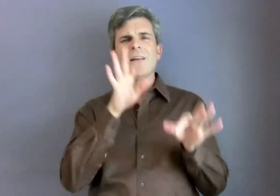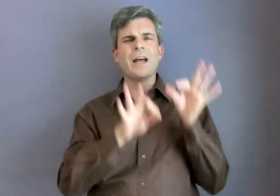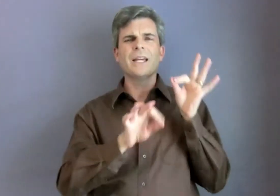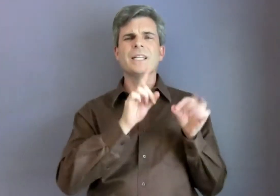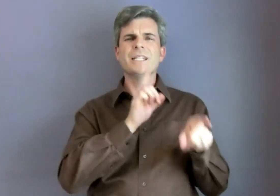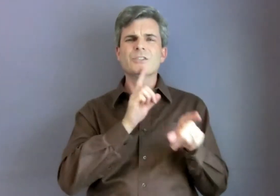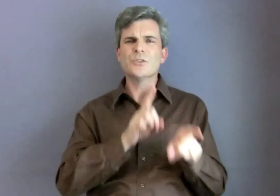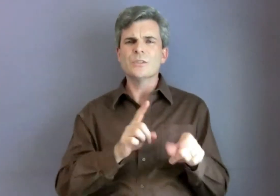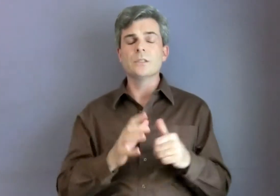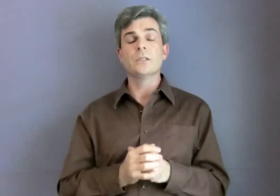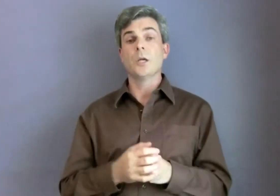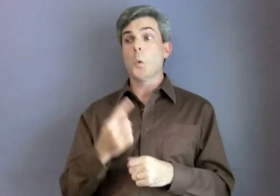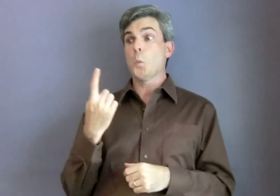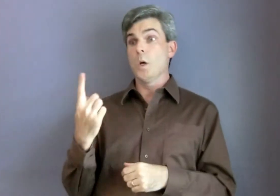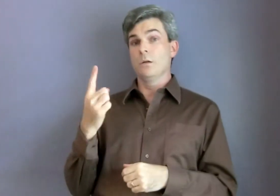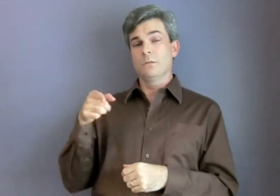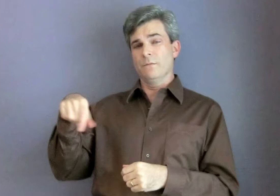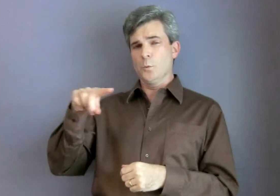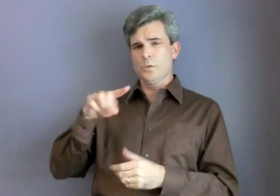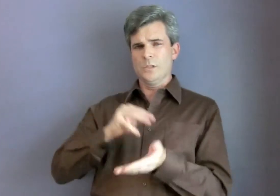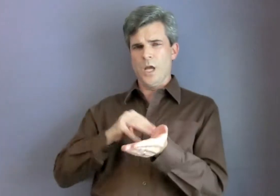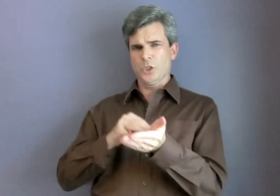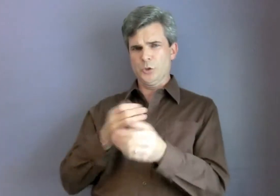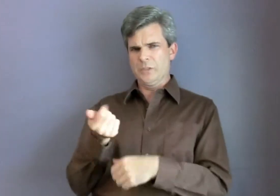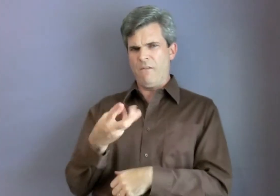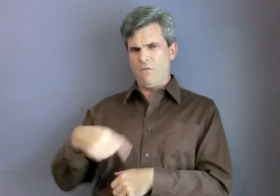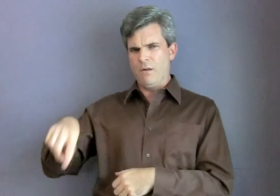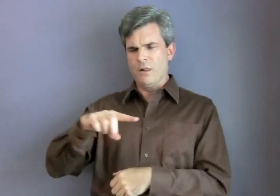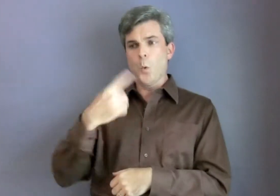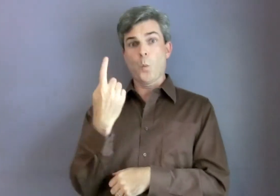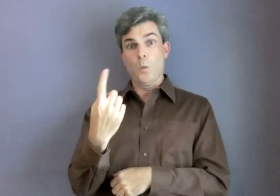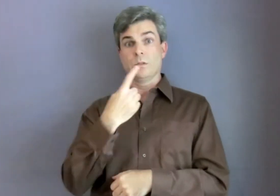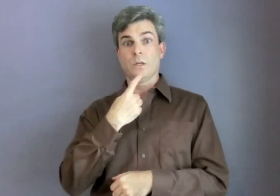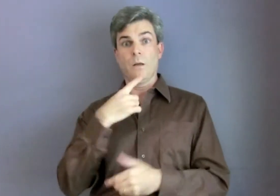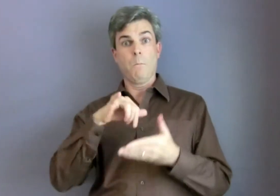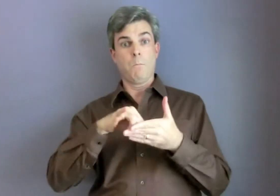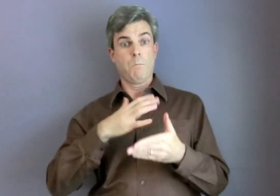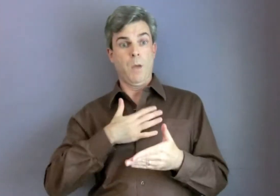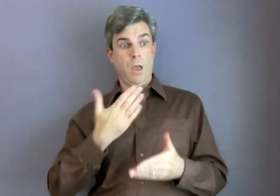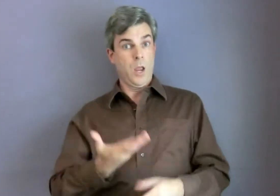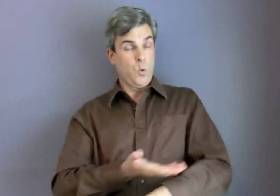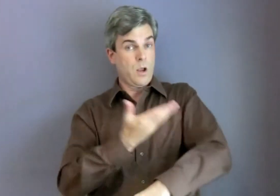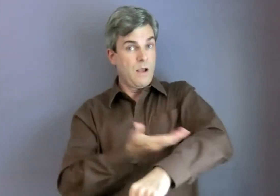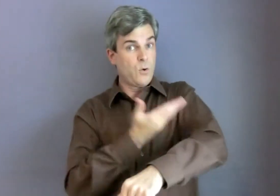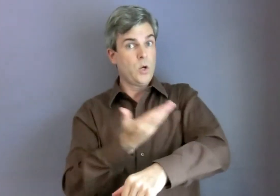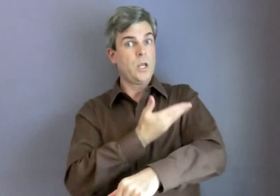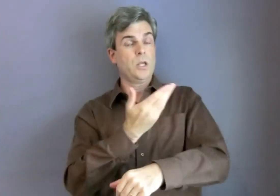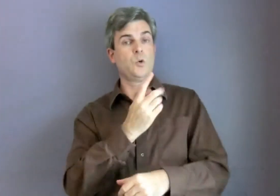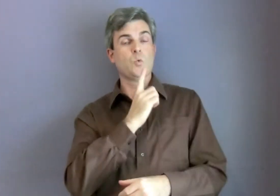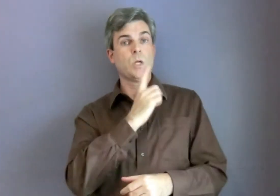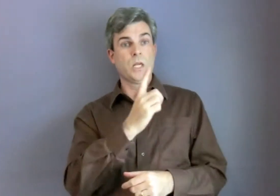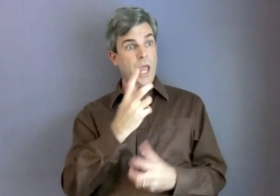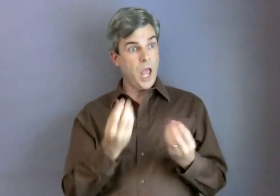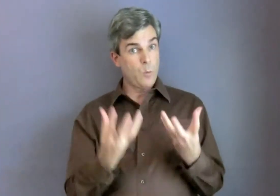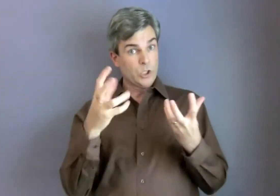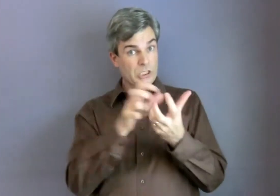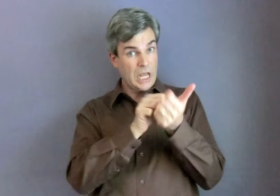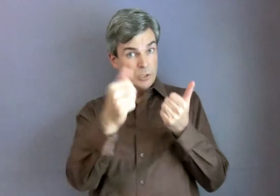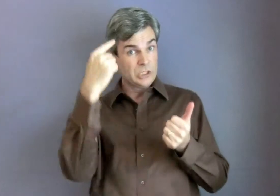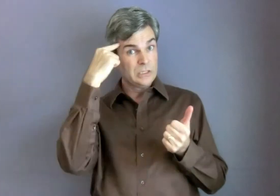that my recovery, my degree of advance, since the amount of head injury I'd suffered, was miraculous. And that was when I started to write a book, because